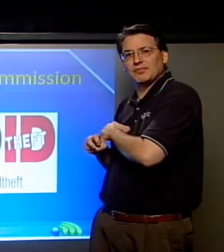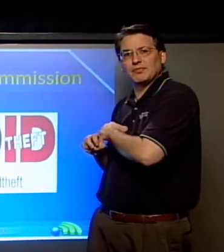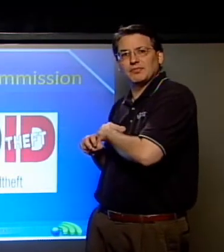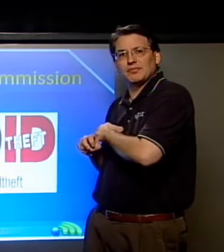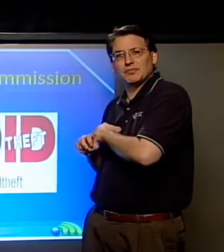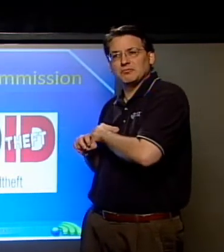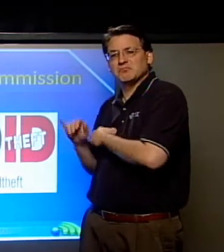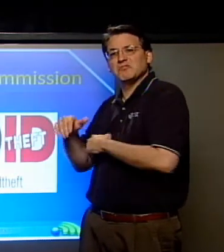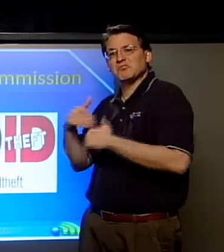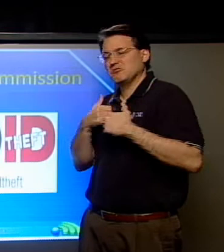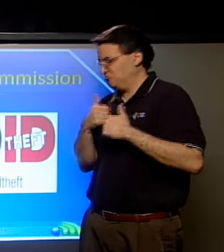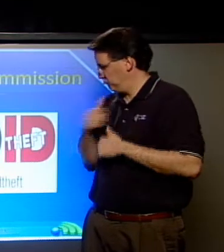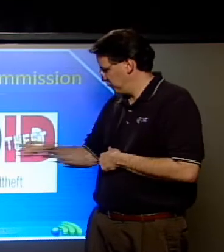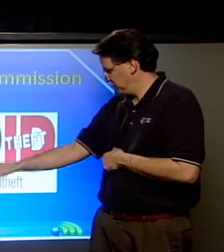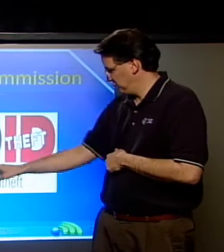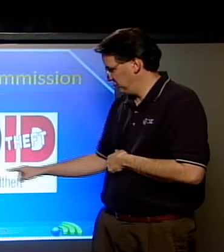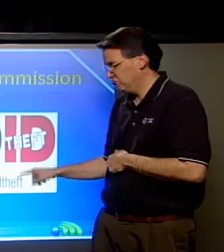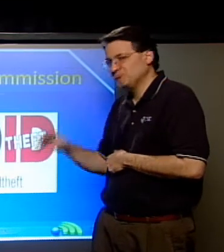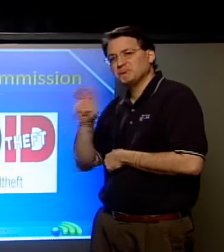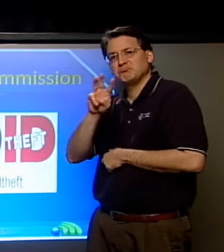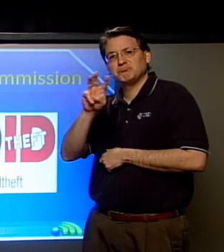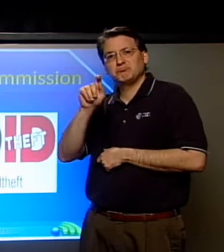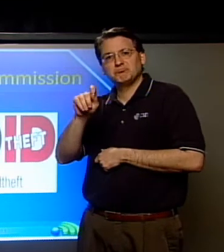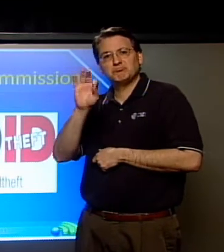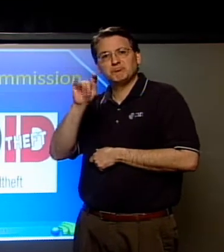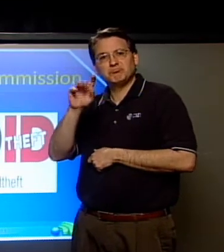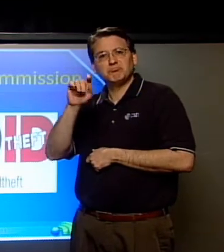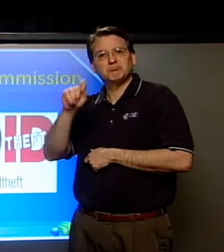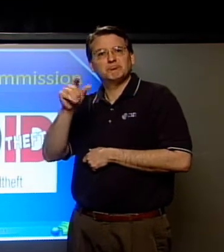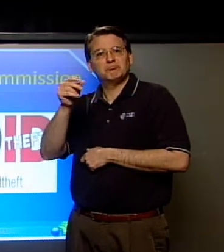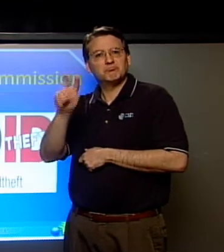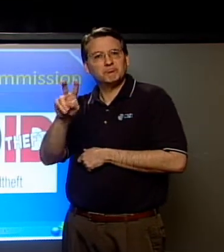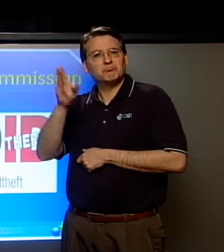ID Theft. This is the web address right here.